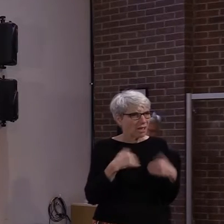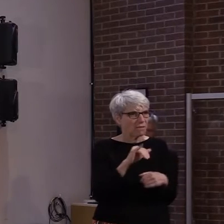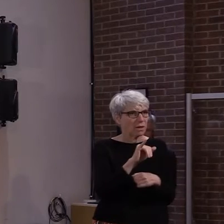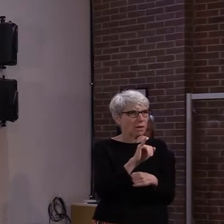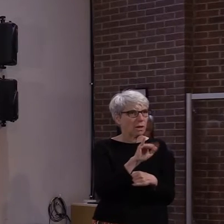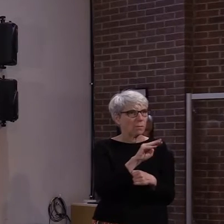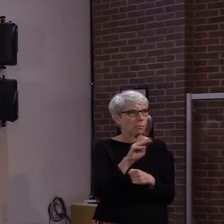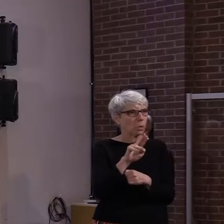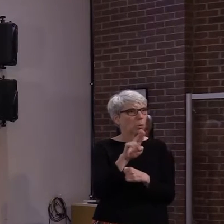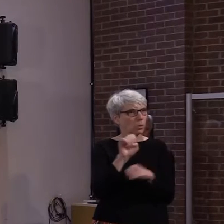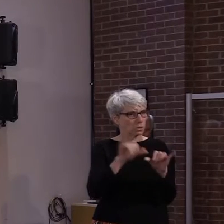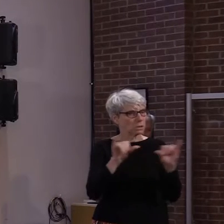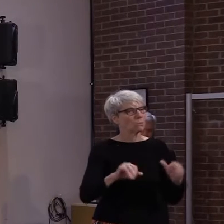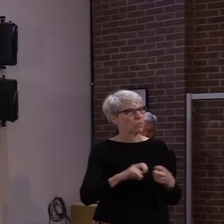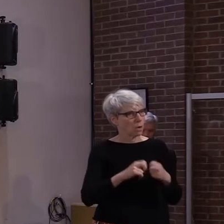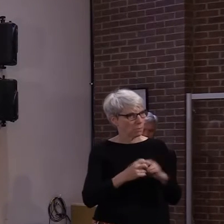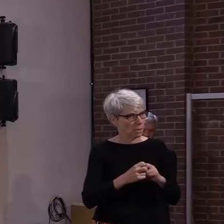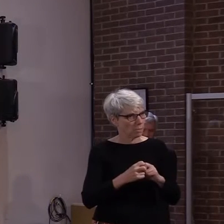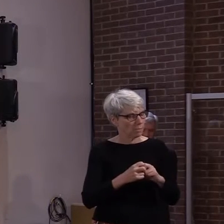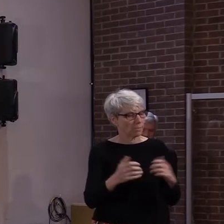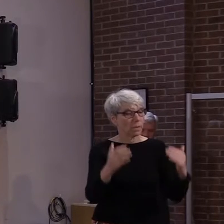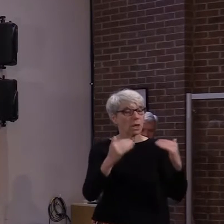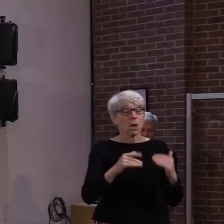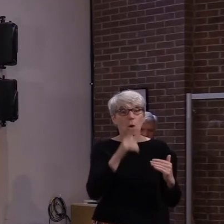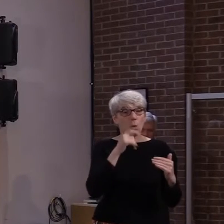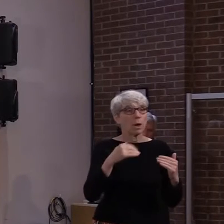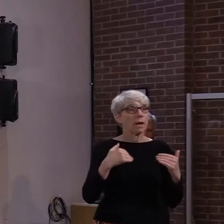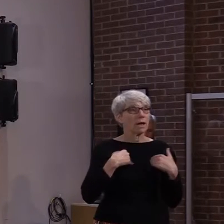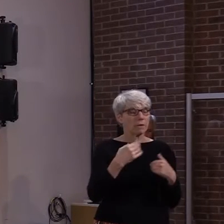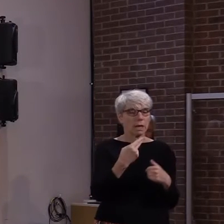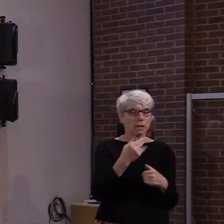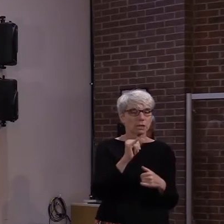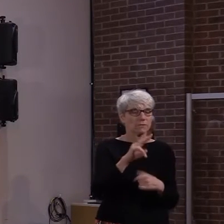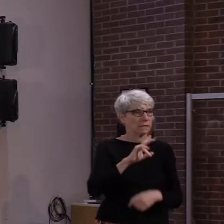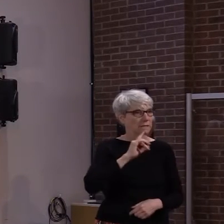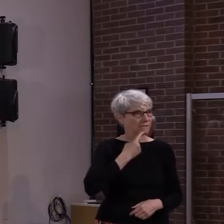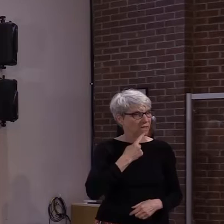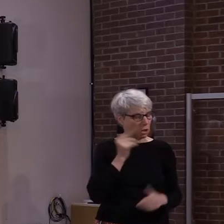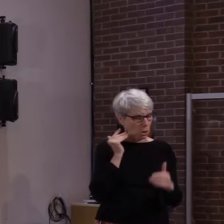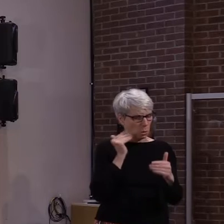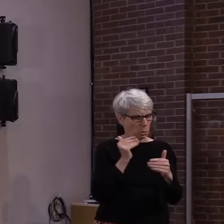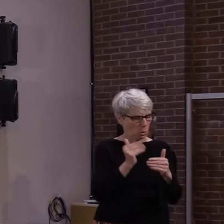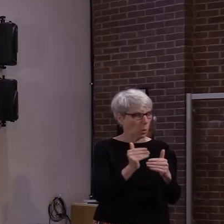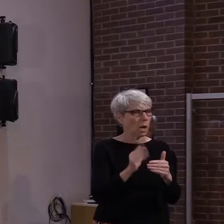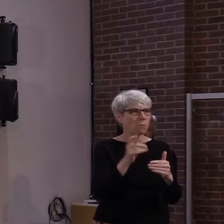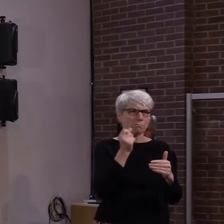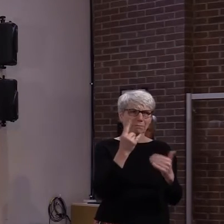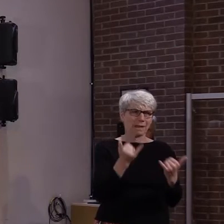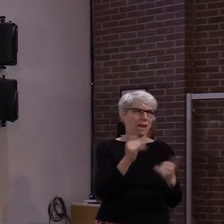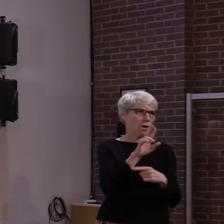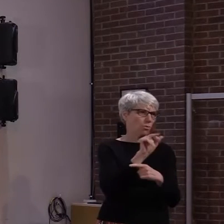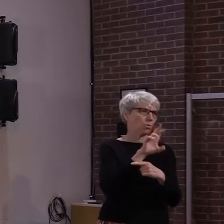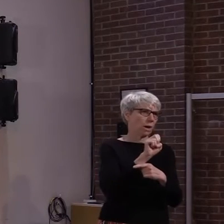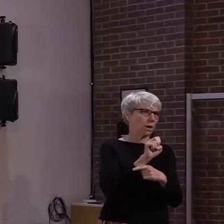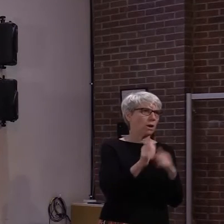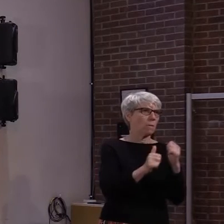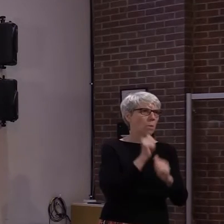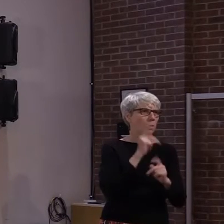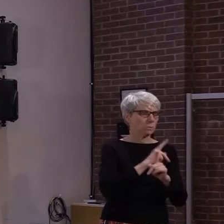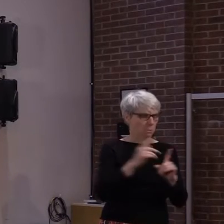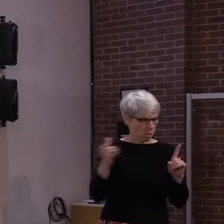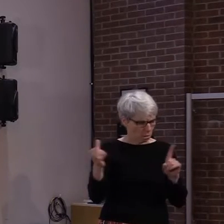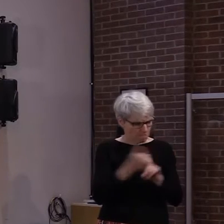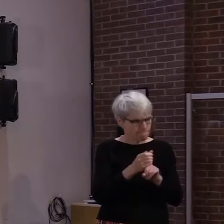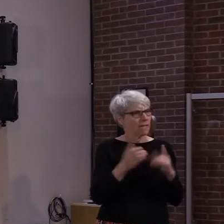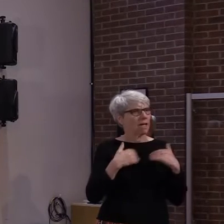People with advanced or untreated HIV infection, fortunately quite rare these days, since most people have identified and